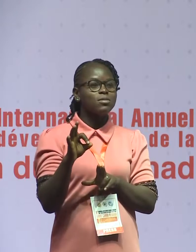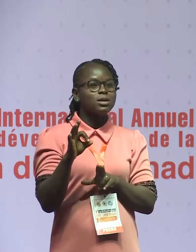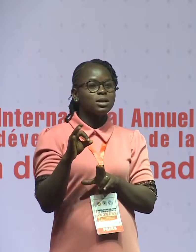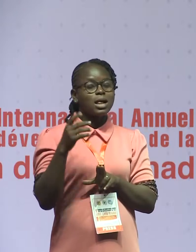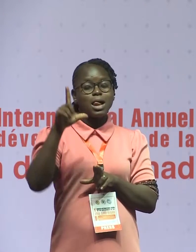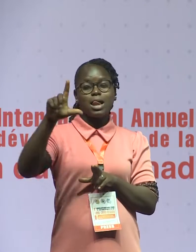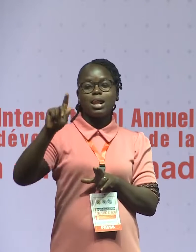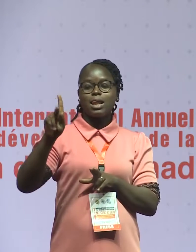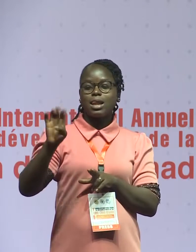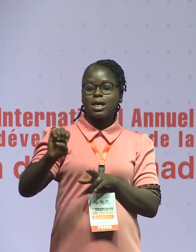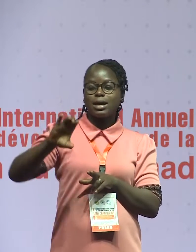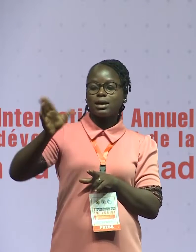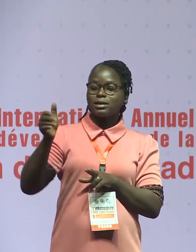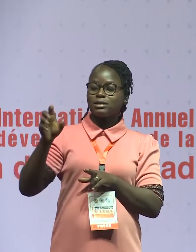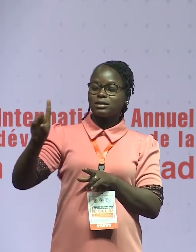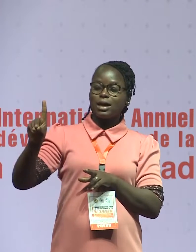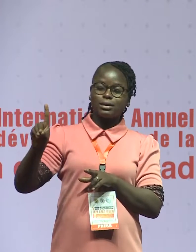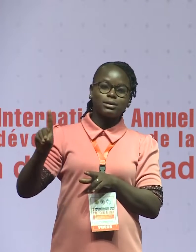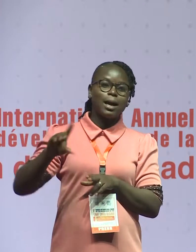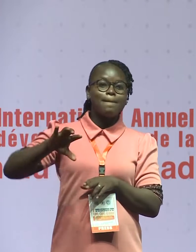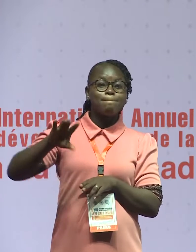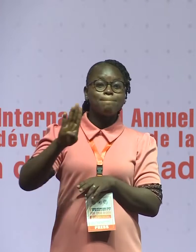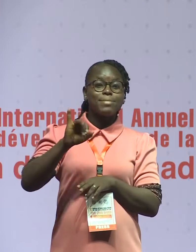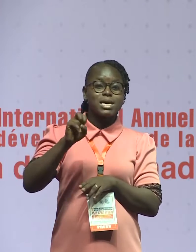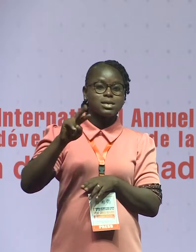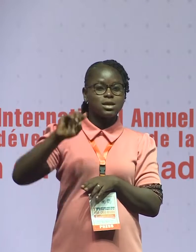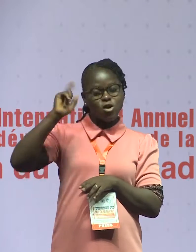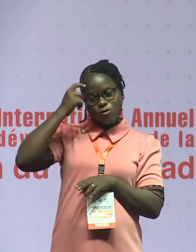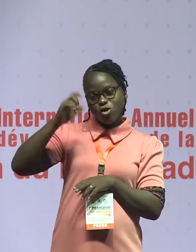Lake Chad Basin Governors Forum, Mr.